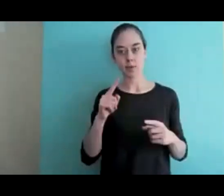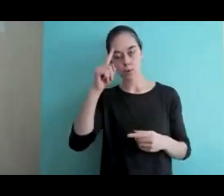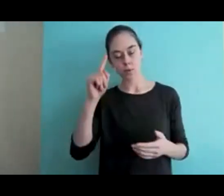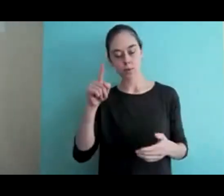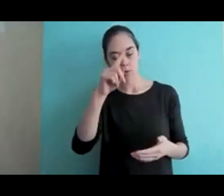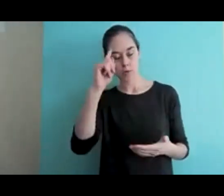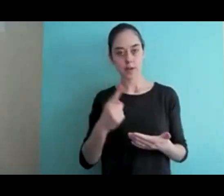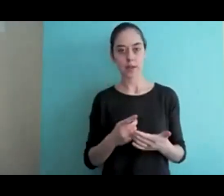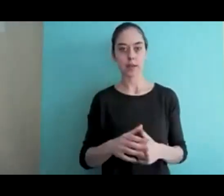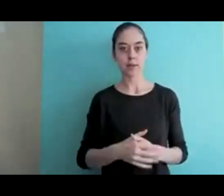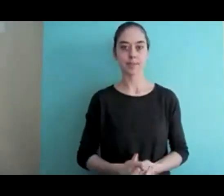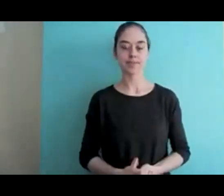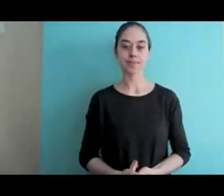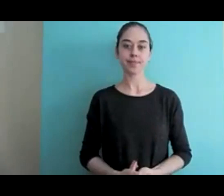Forward and back.